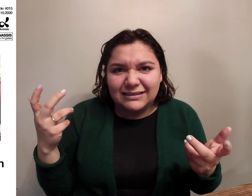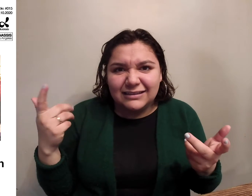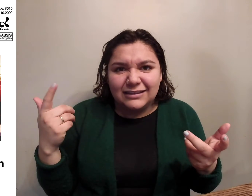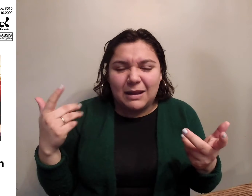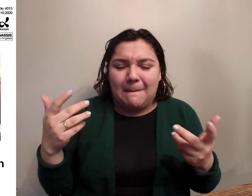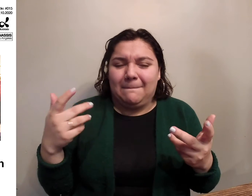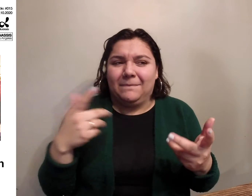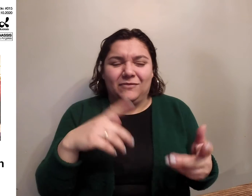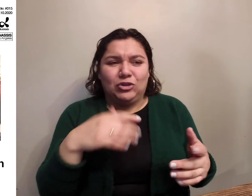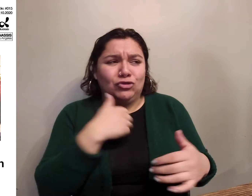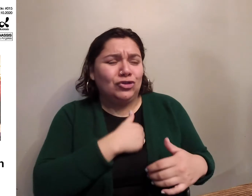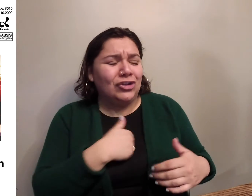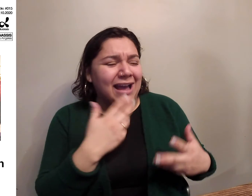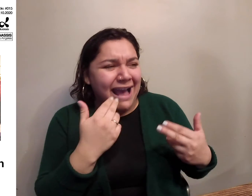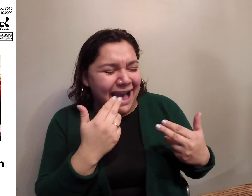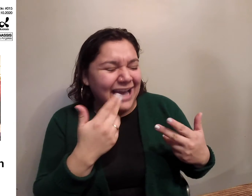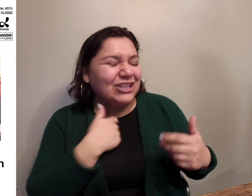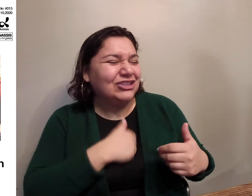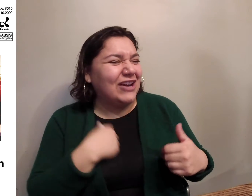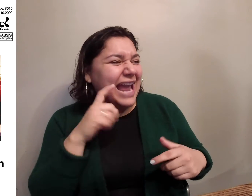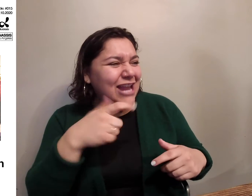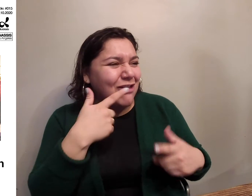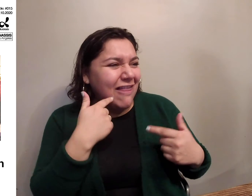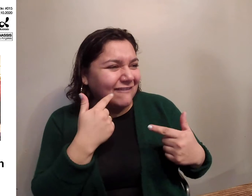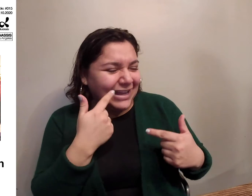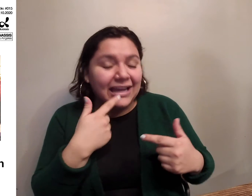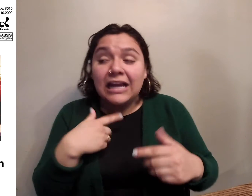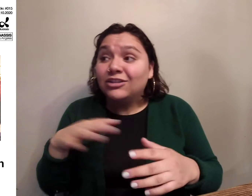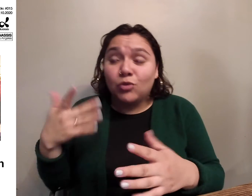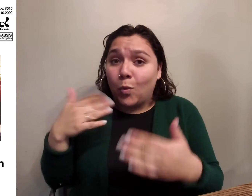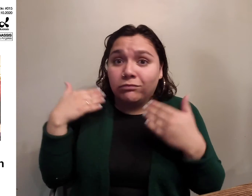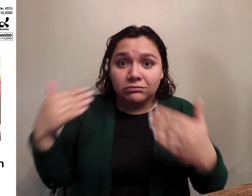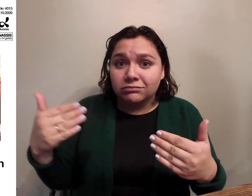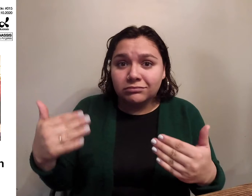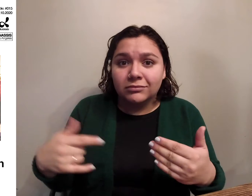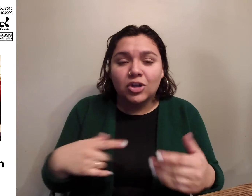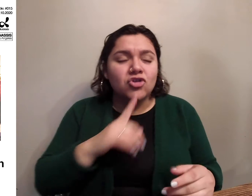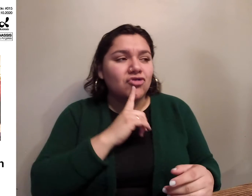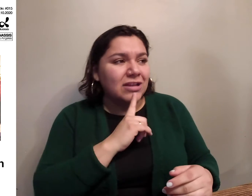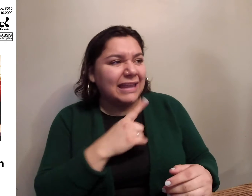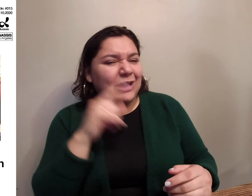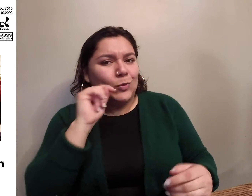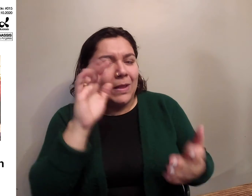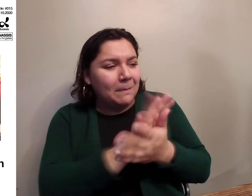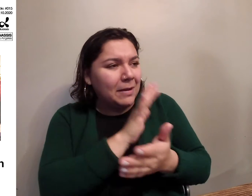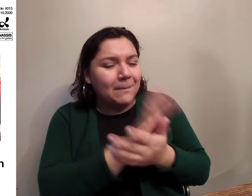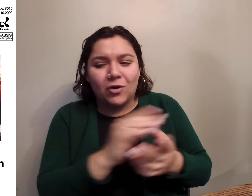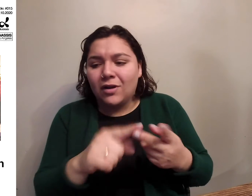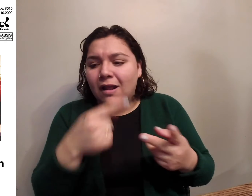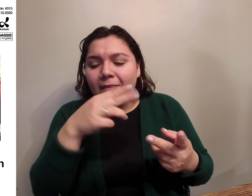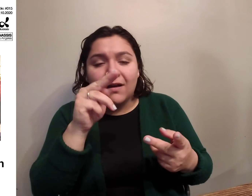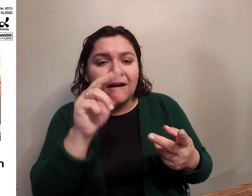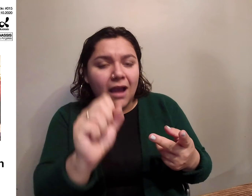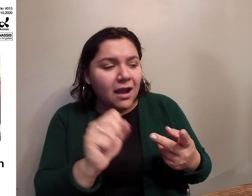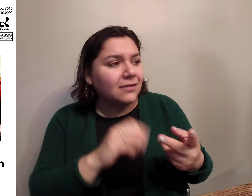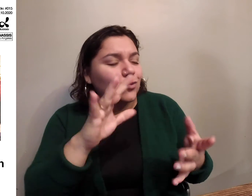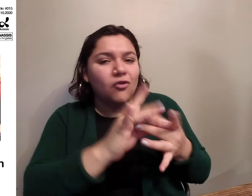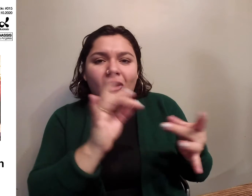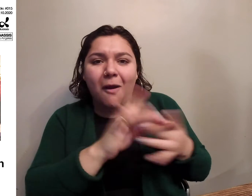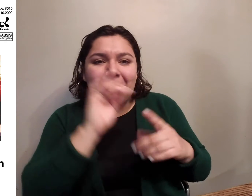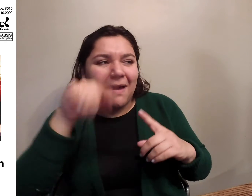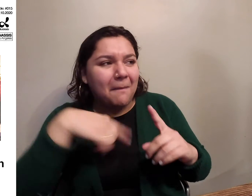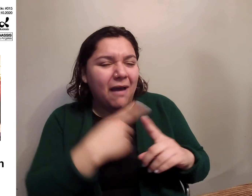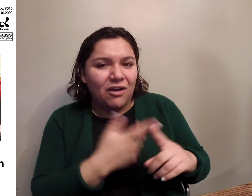Yeah. Yeah, the mixture of the toilet paper and the guns, and your comment about